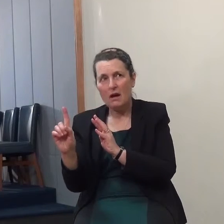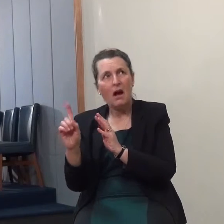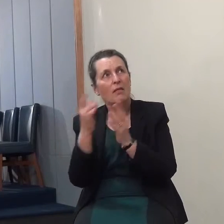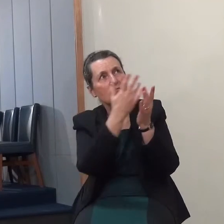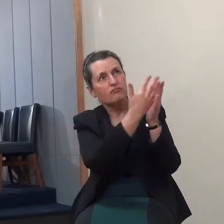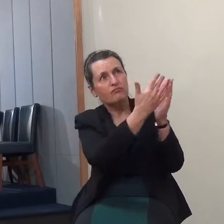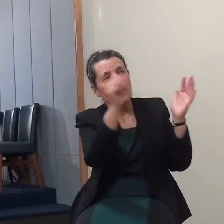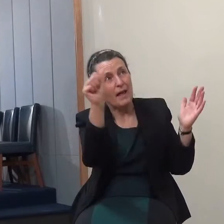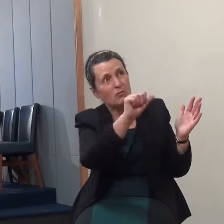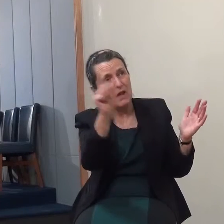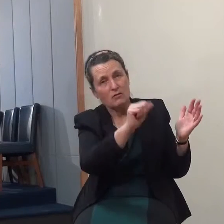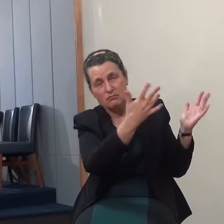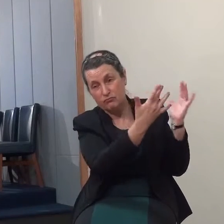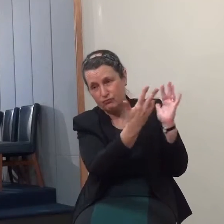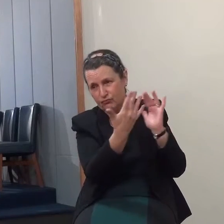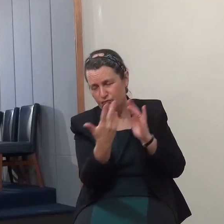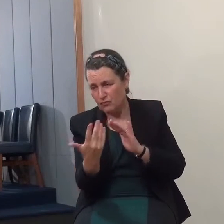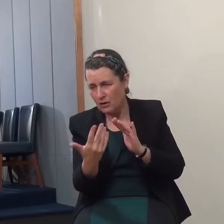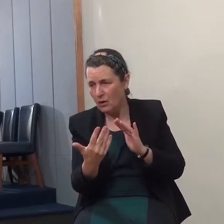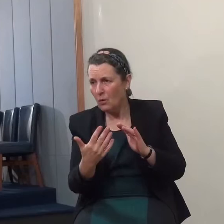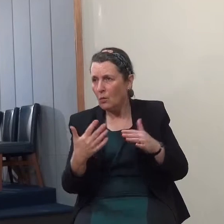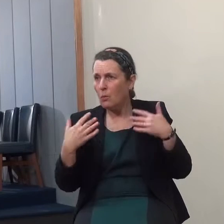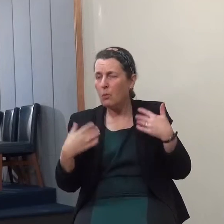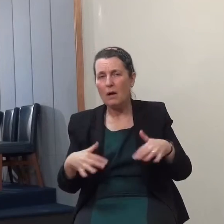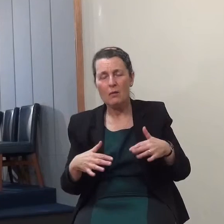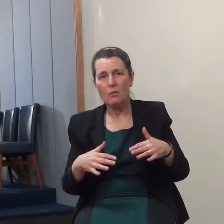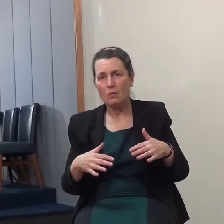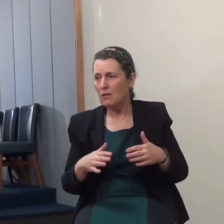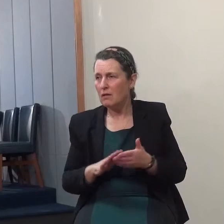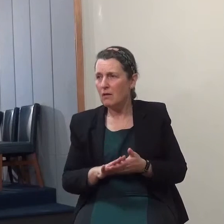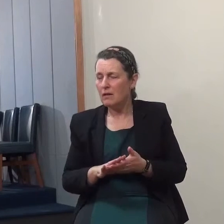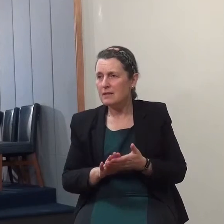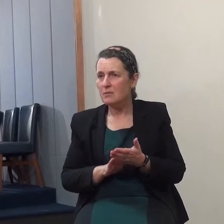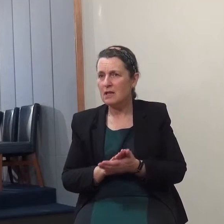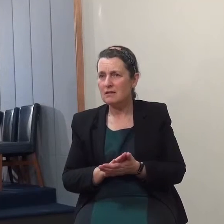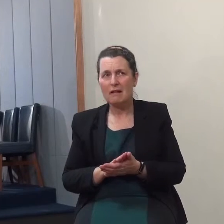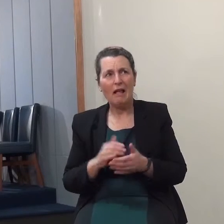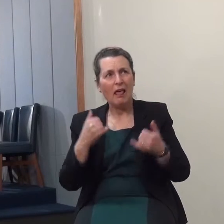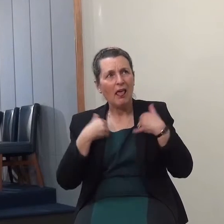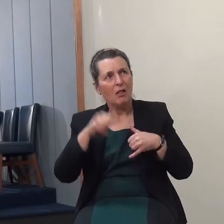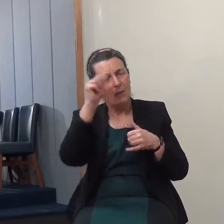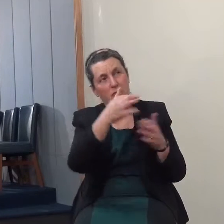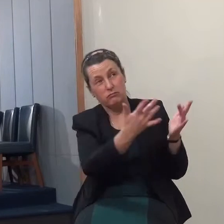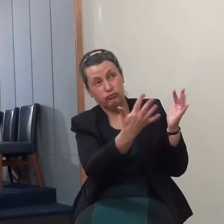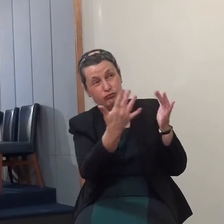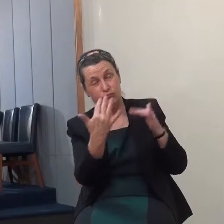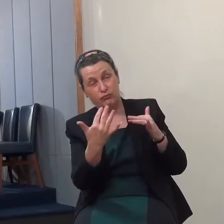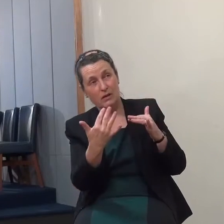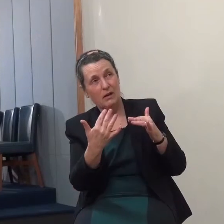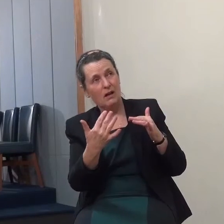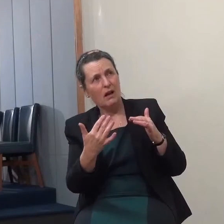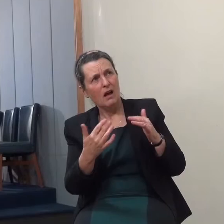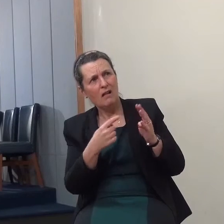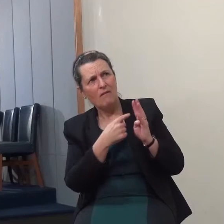people. People who were grateful to him, people bringing their sick of all kinds. It was astounding, the effect